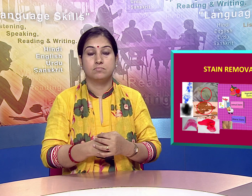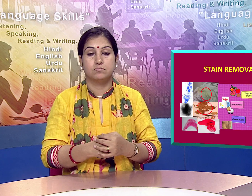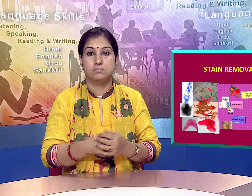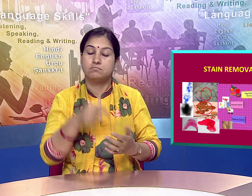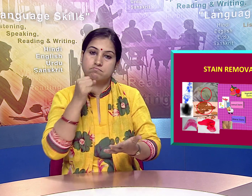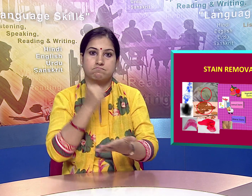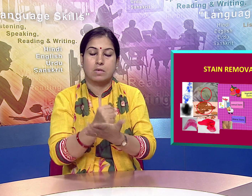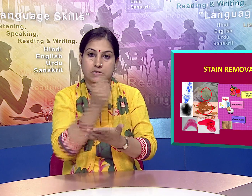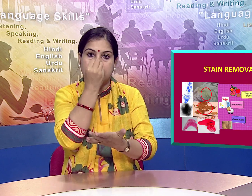is much easier